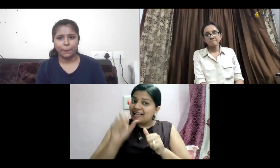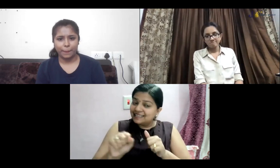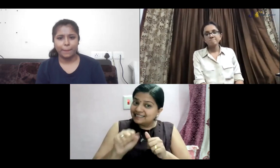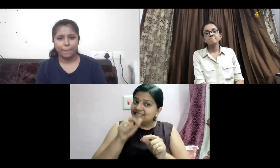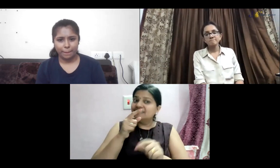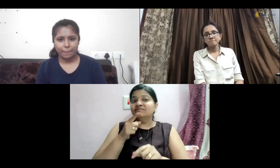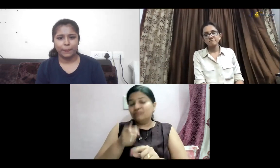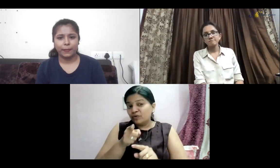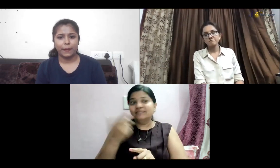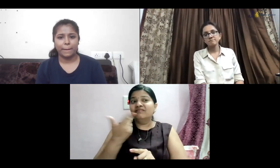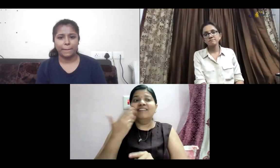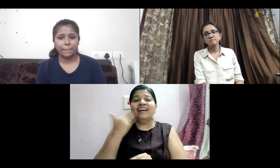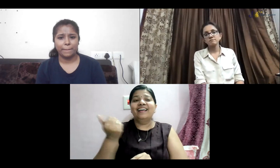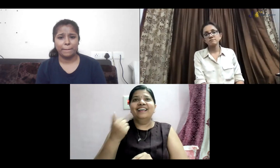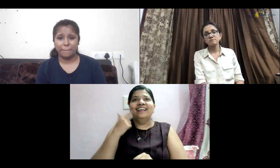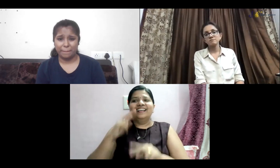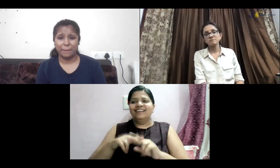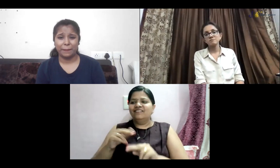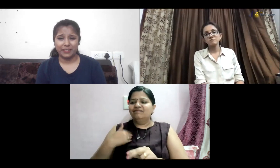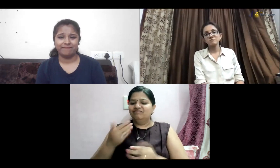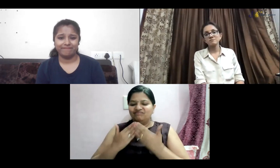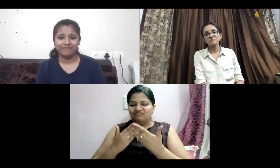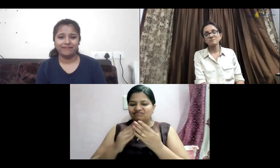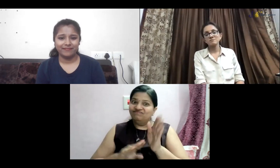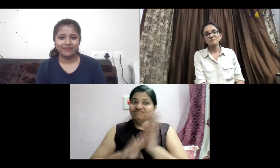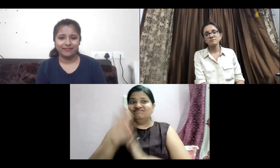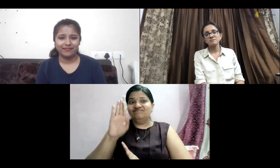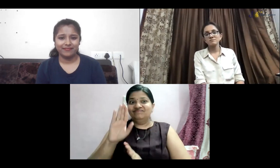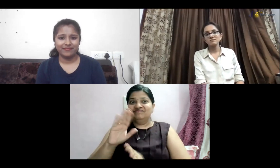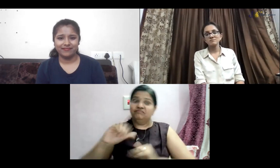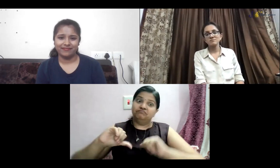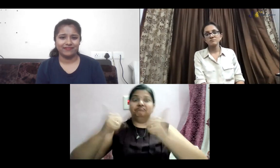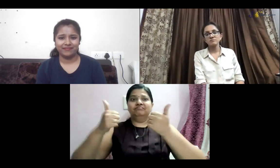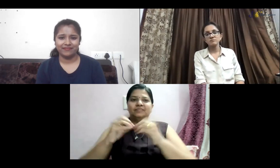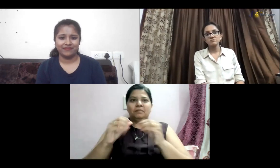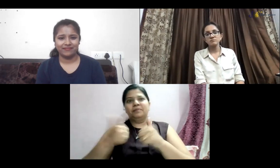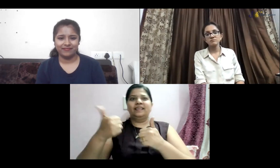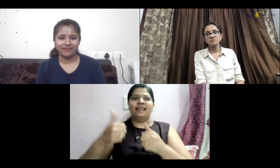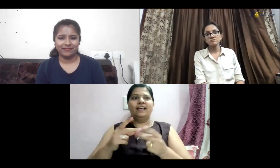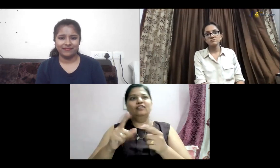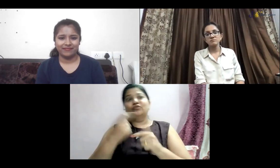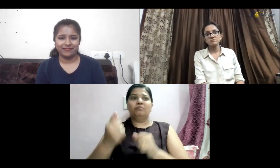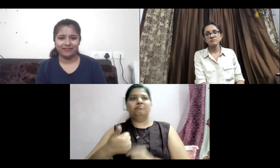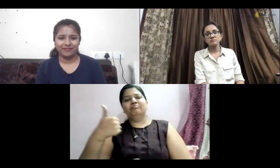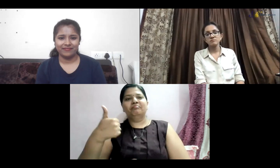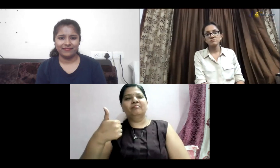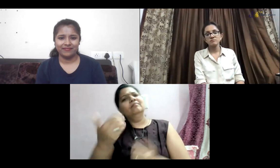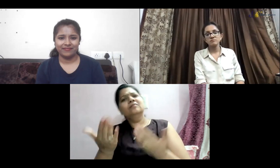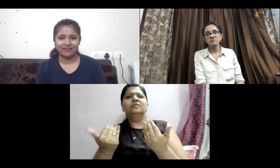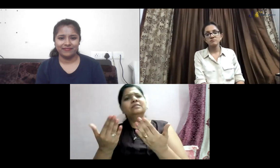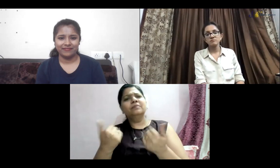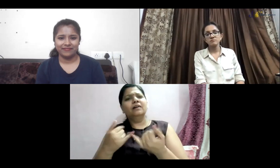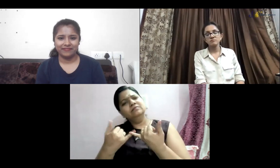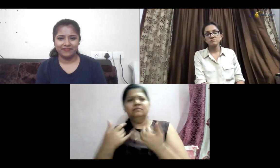become independent, financially independent. Why? Because you if you have studied